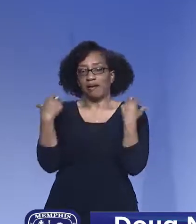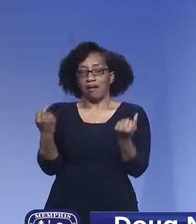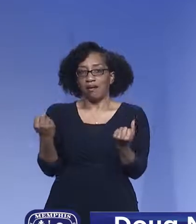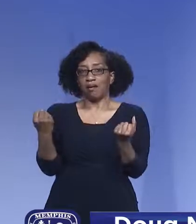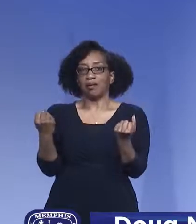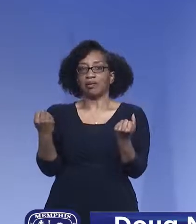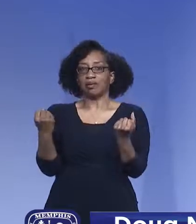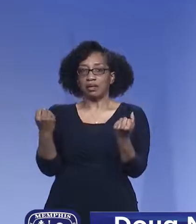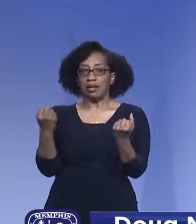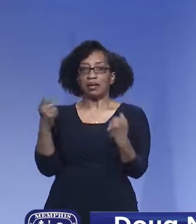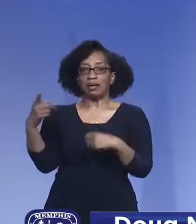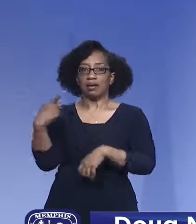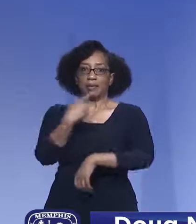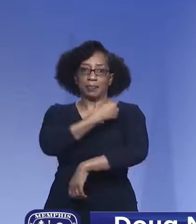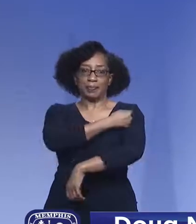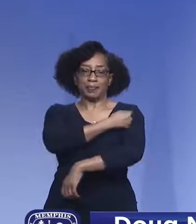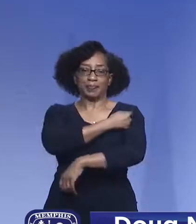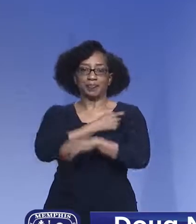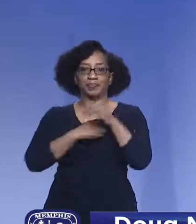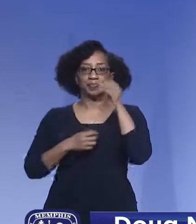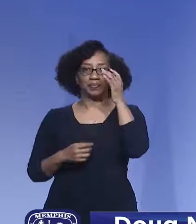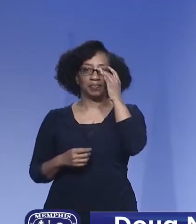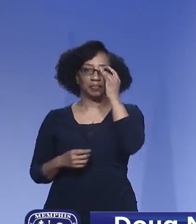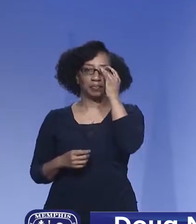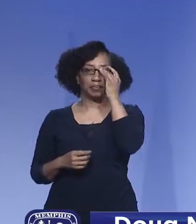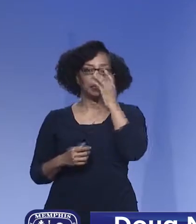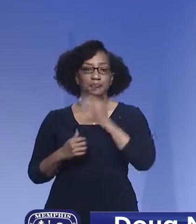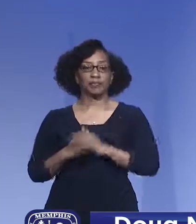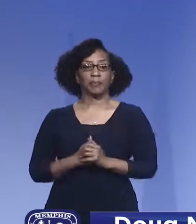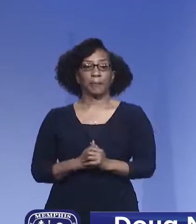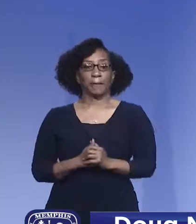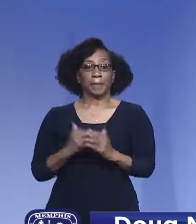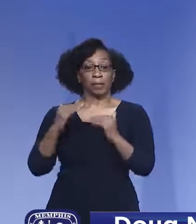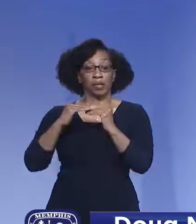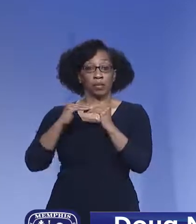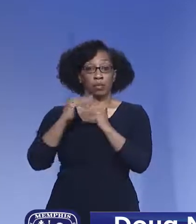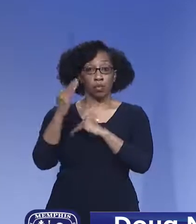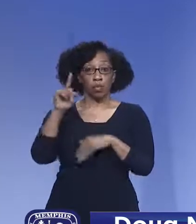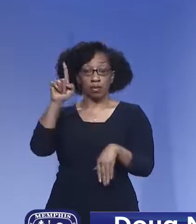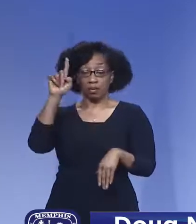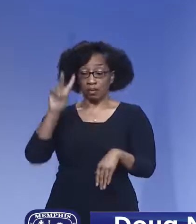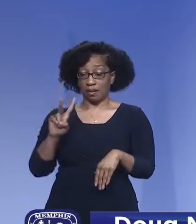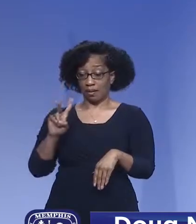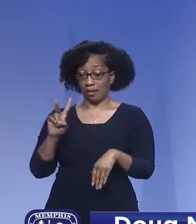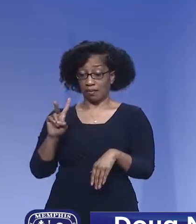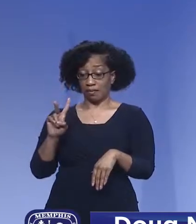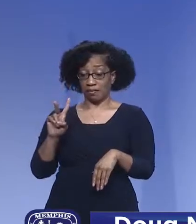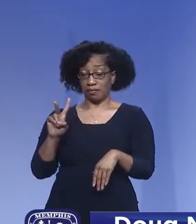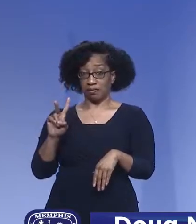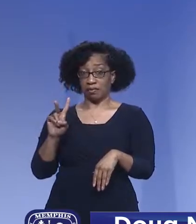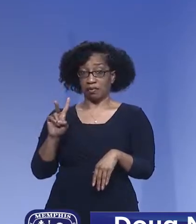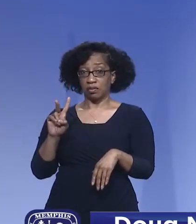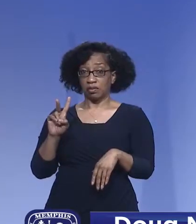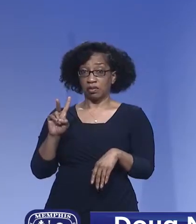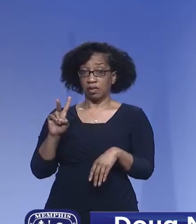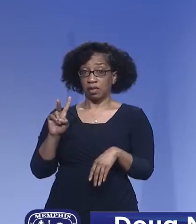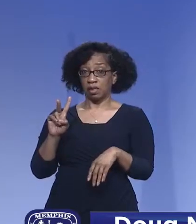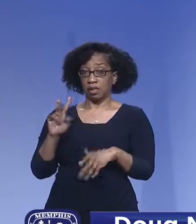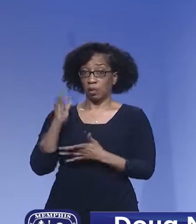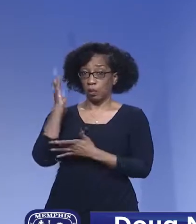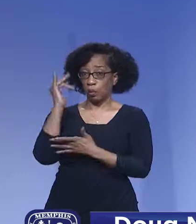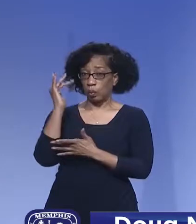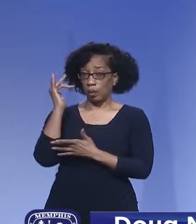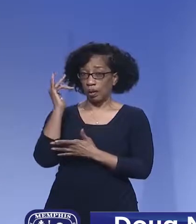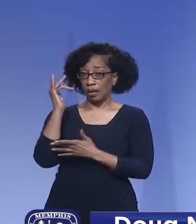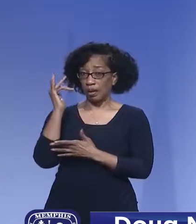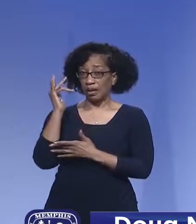the issuing authority for that vaccine. Now, more than half of those doses are attributable to vials that have